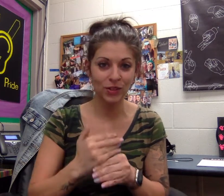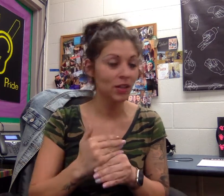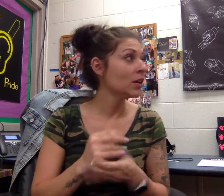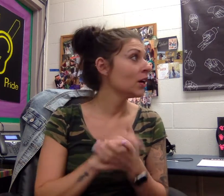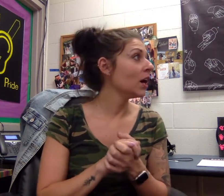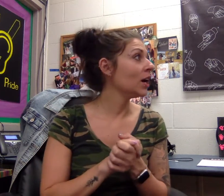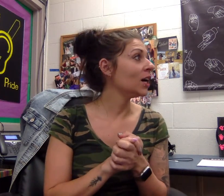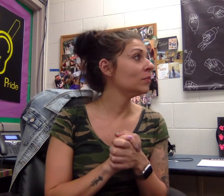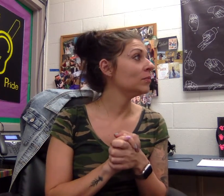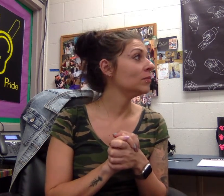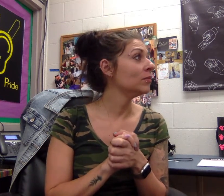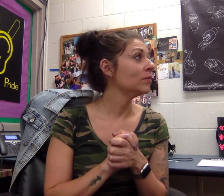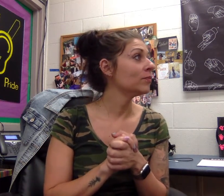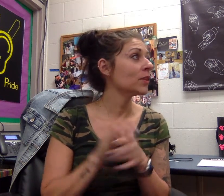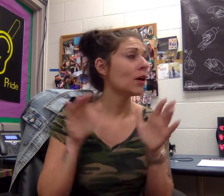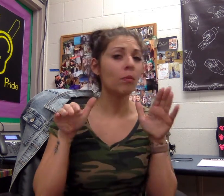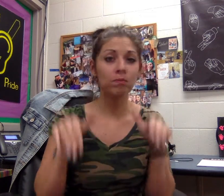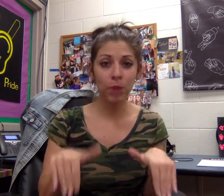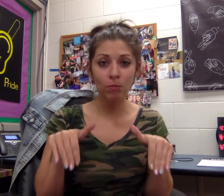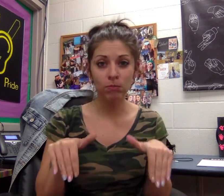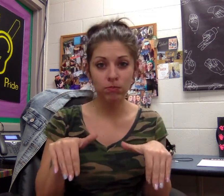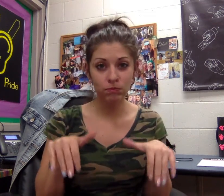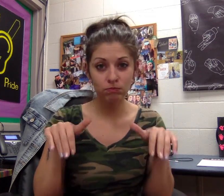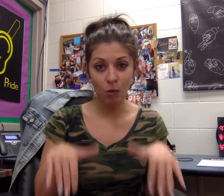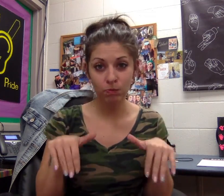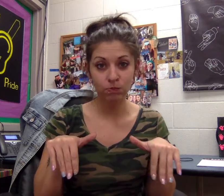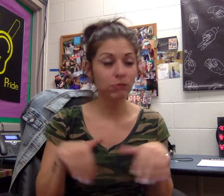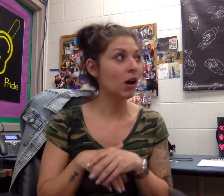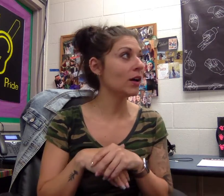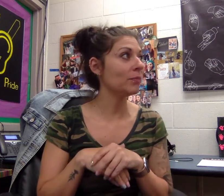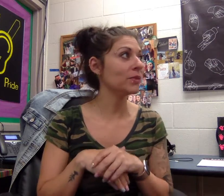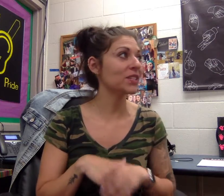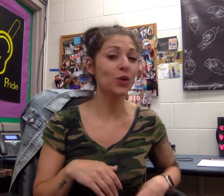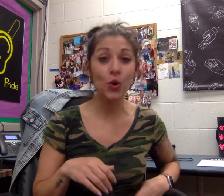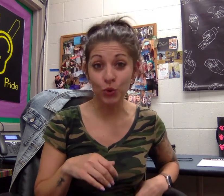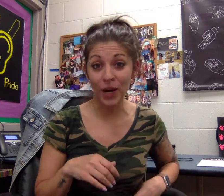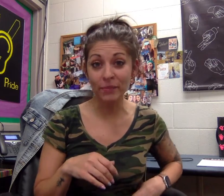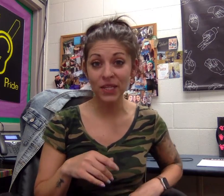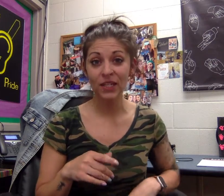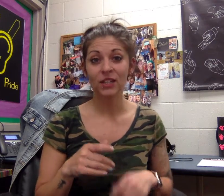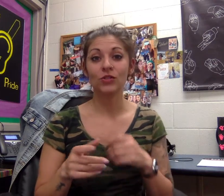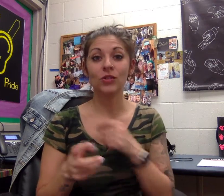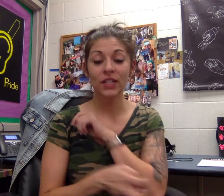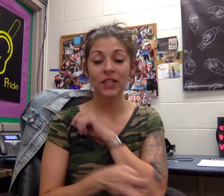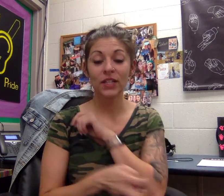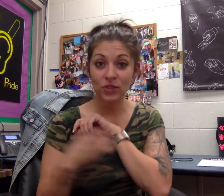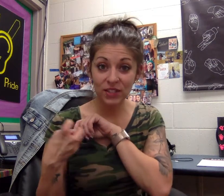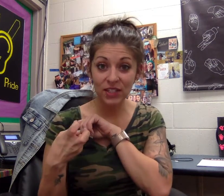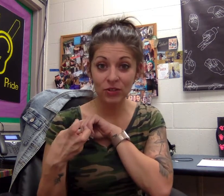it's like oh crap so like if someone steals